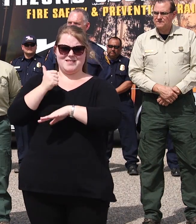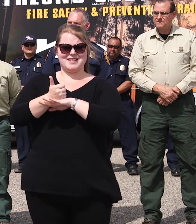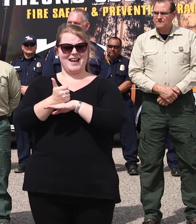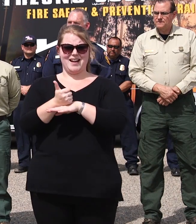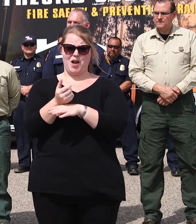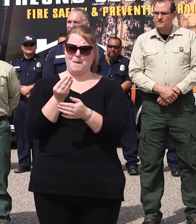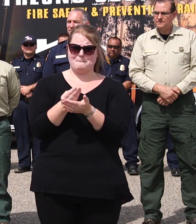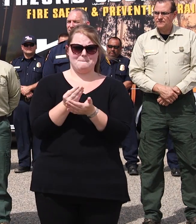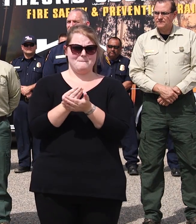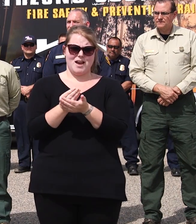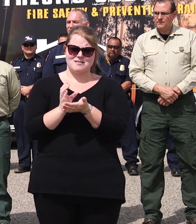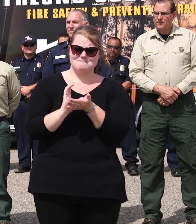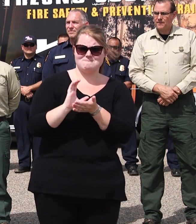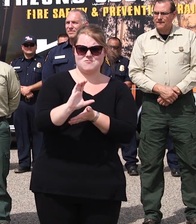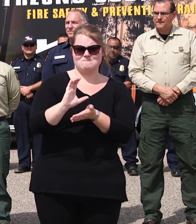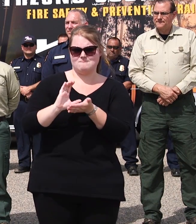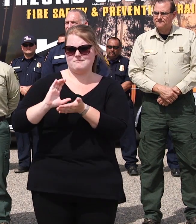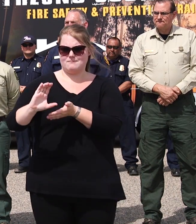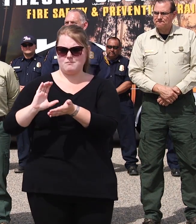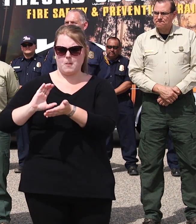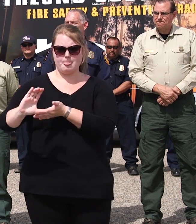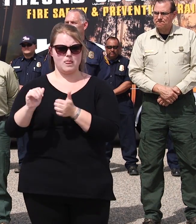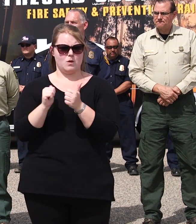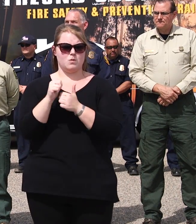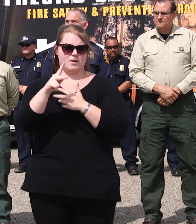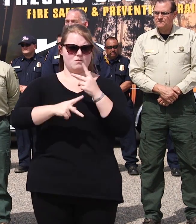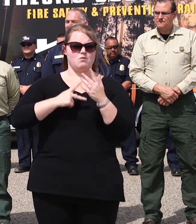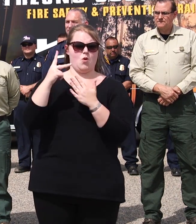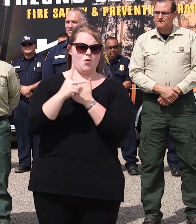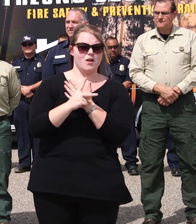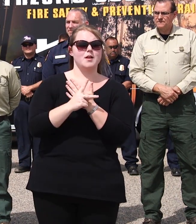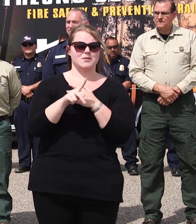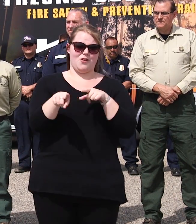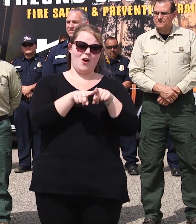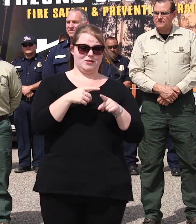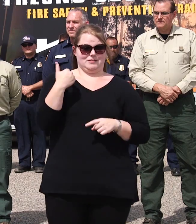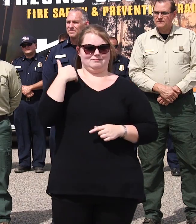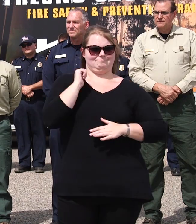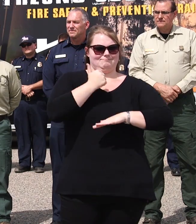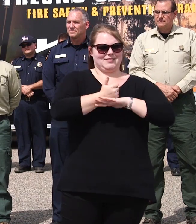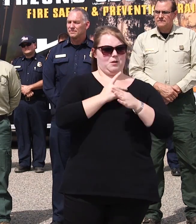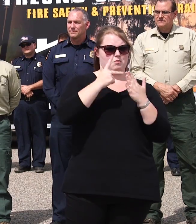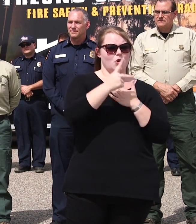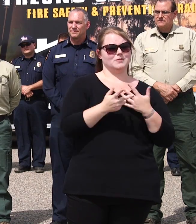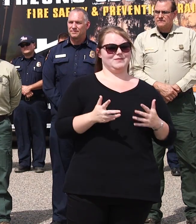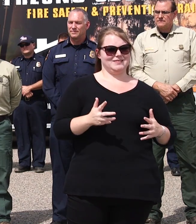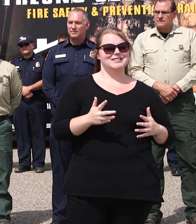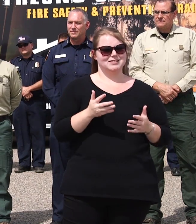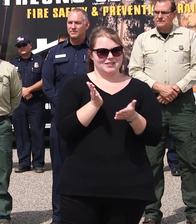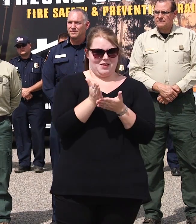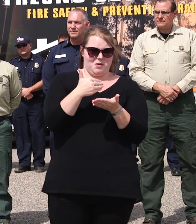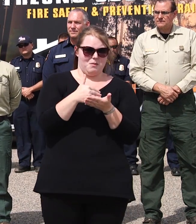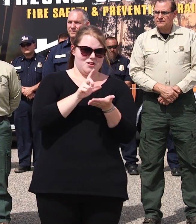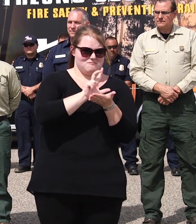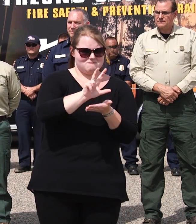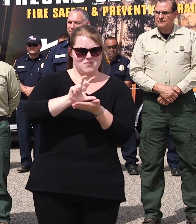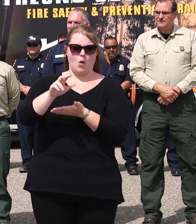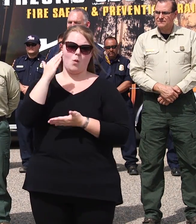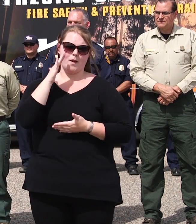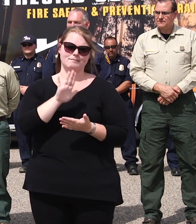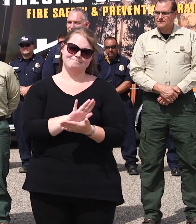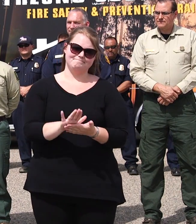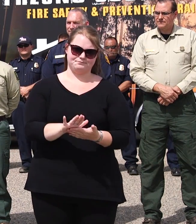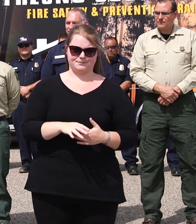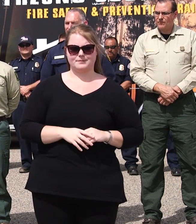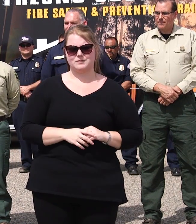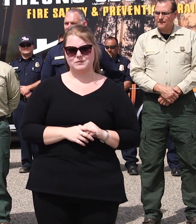hard-earned dollars into these kinds of programs, as well as the programs he's already established in this budget cycle. So